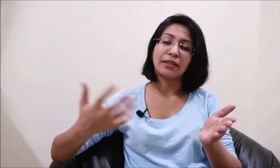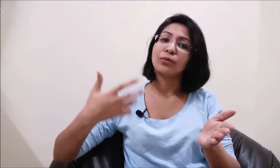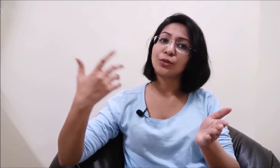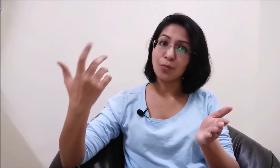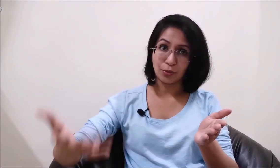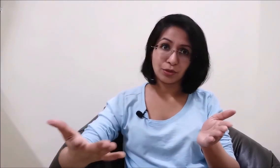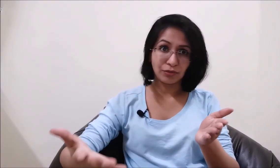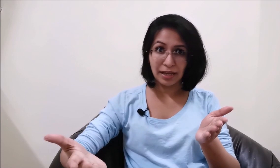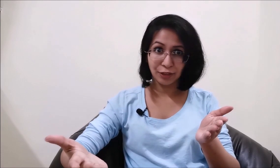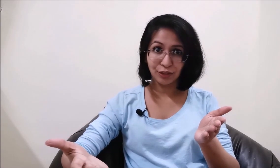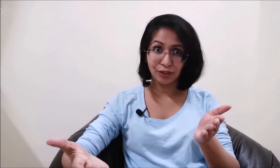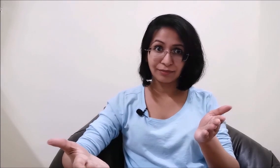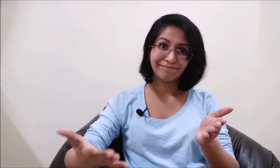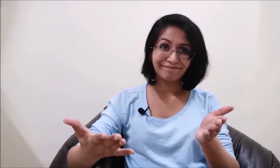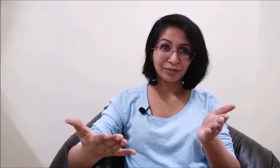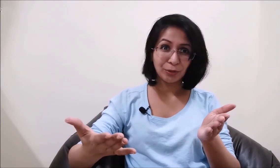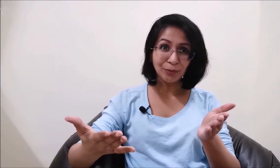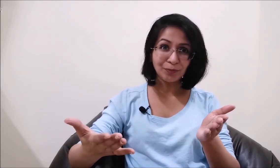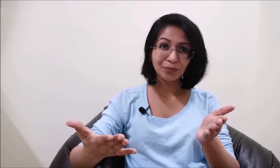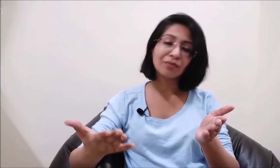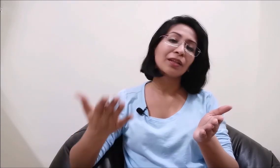that will do most of the actions. Cool.